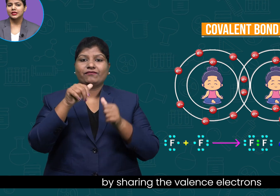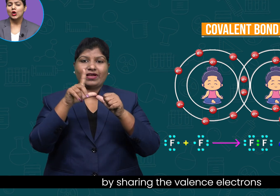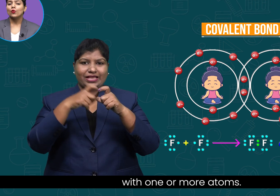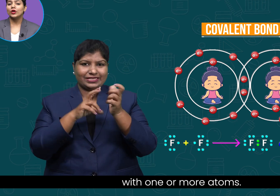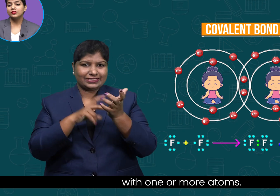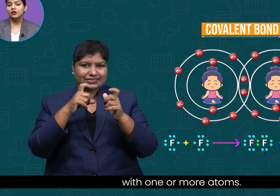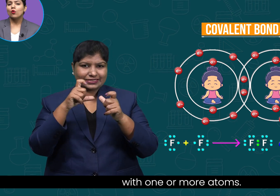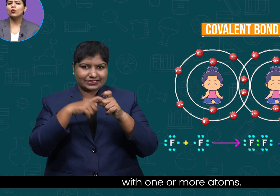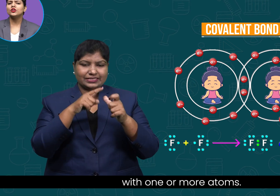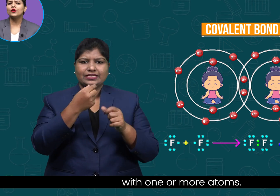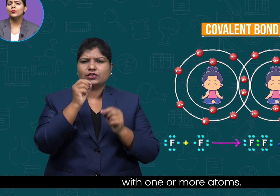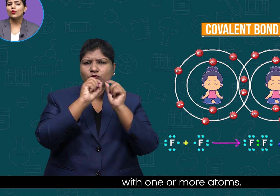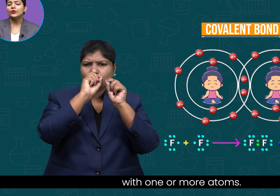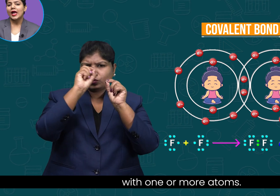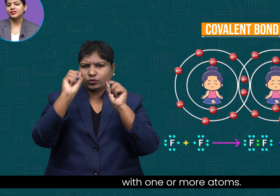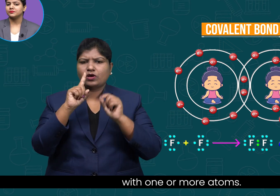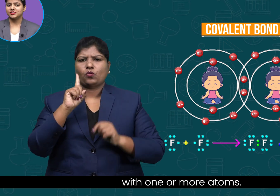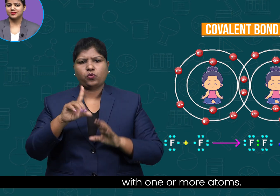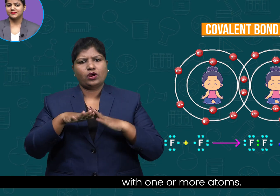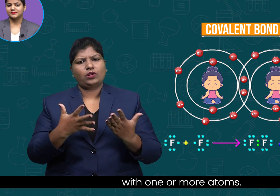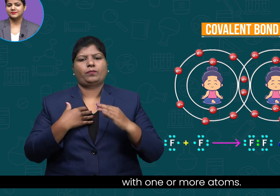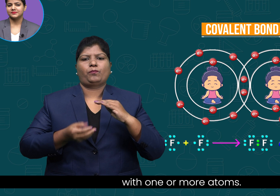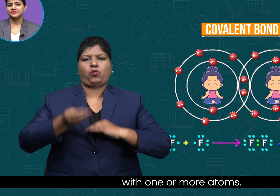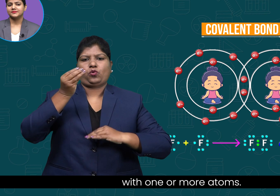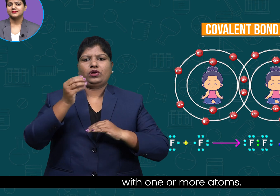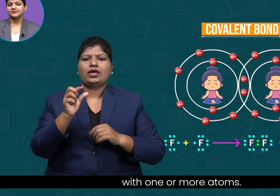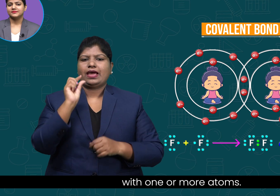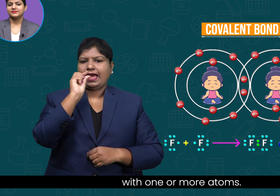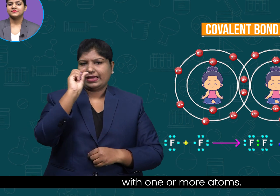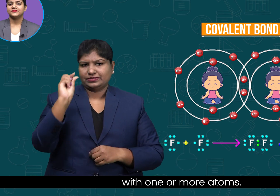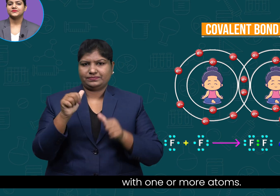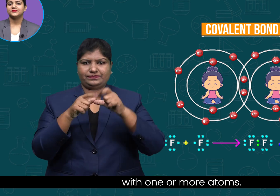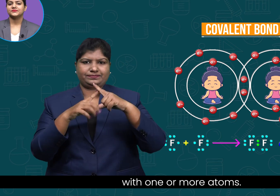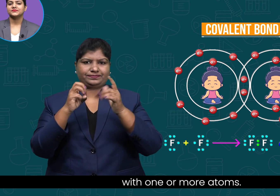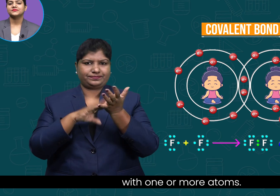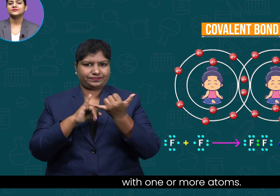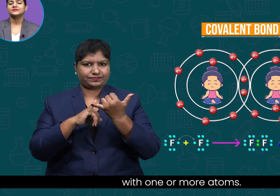electrons with one or more atoms.